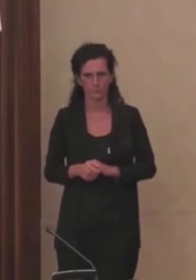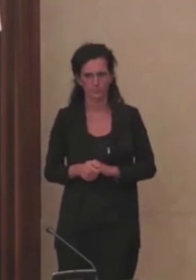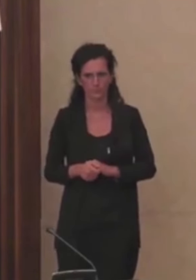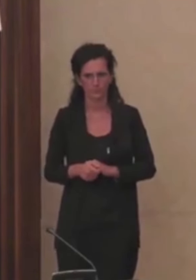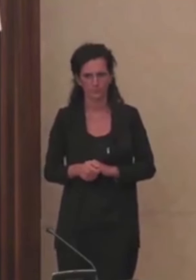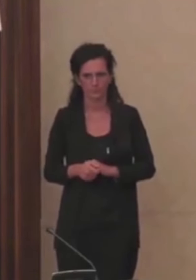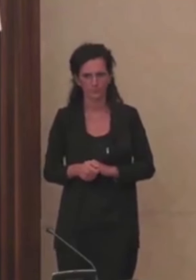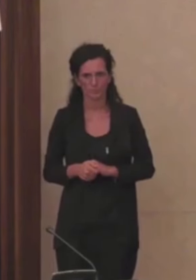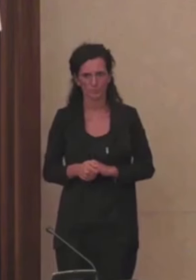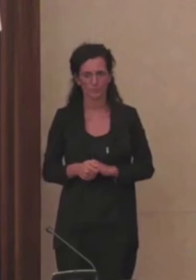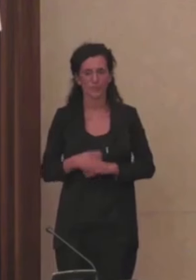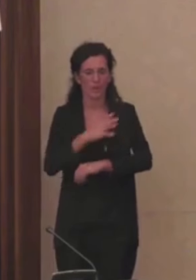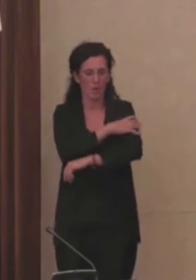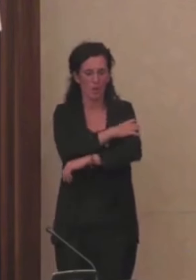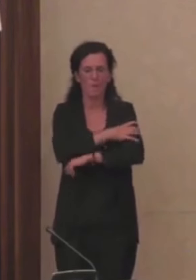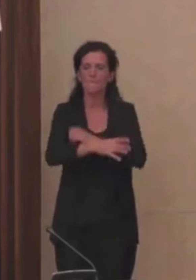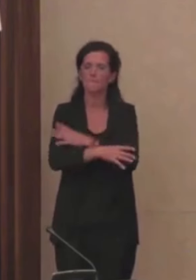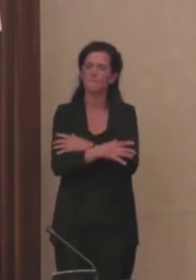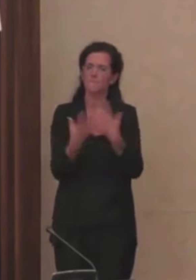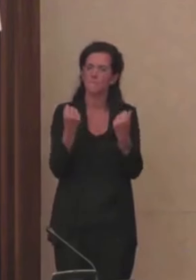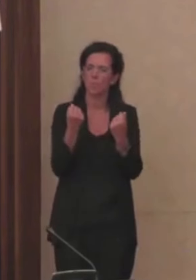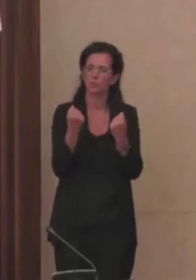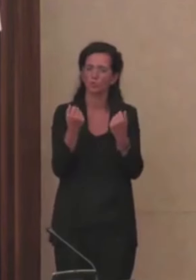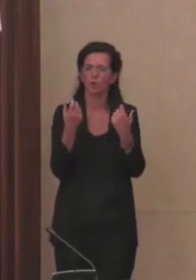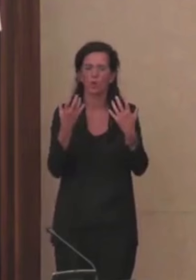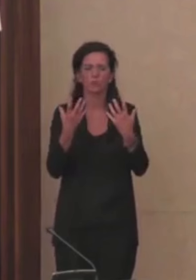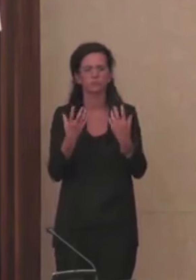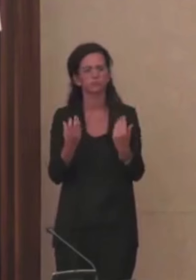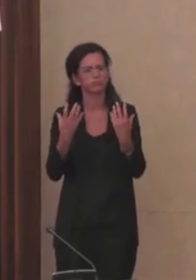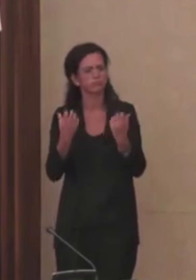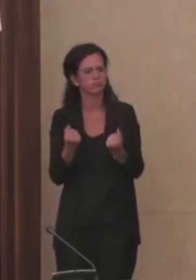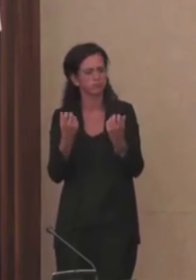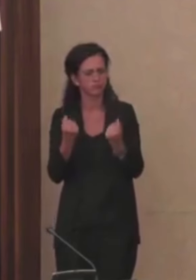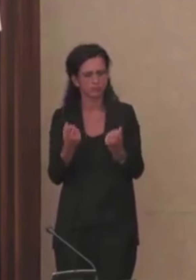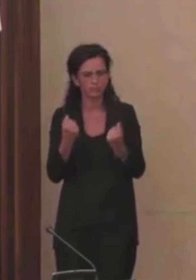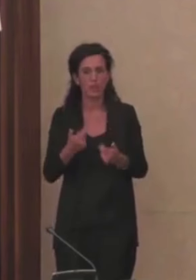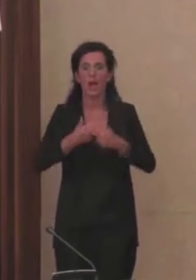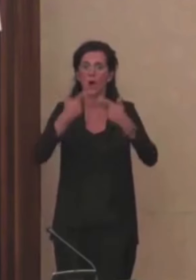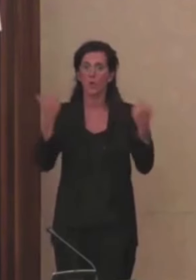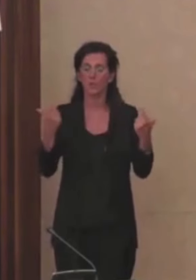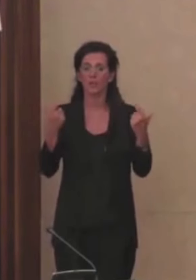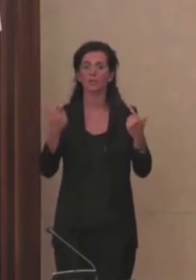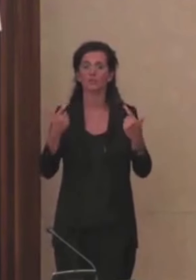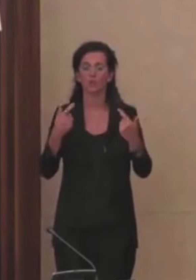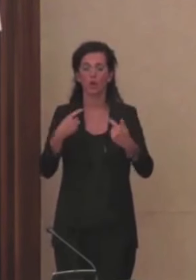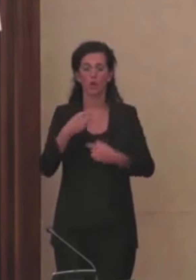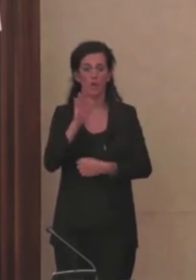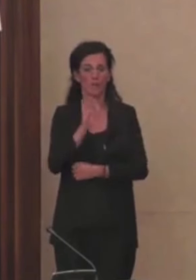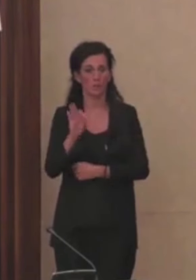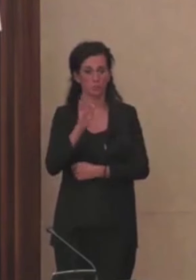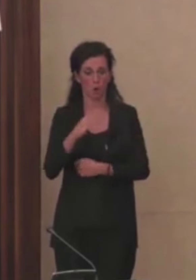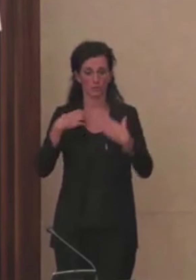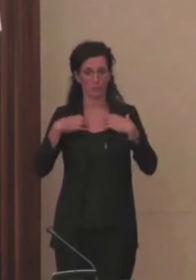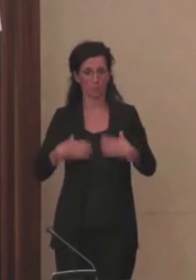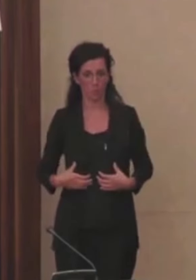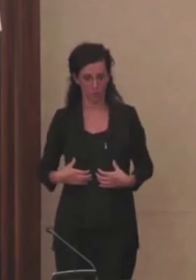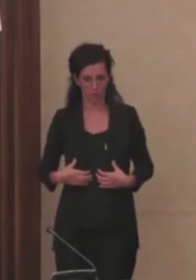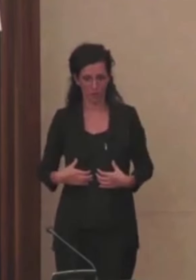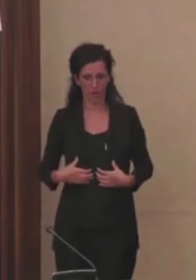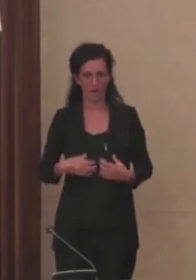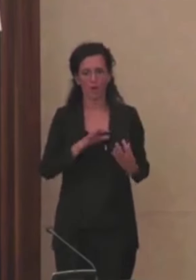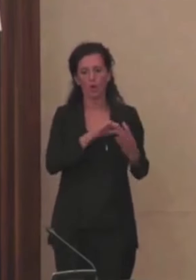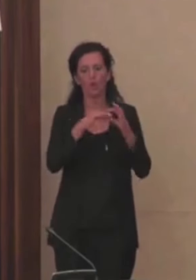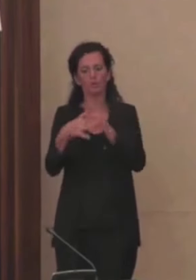doing experimental therapies. And then we have a lack of movement that can